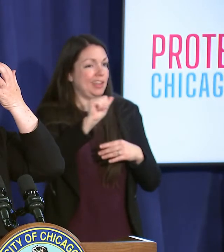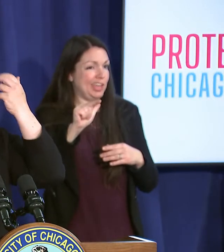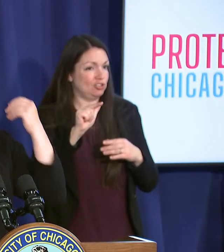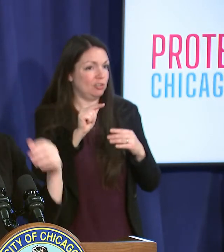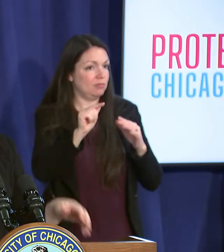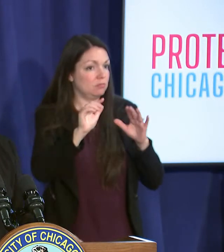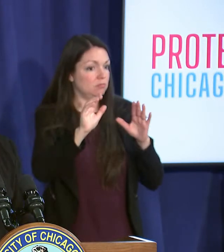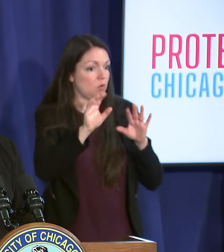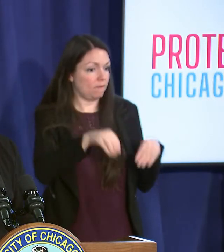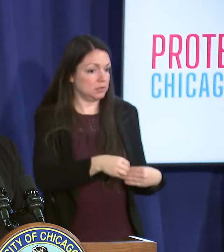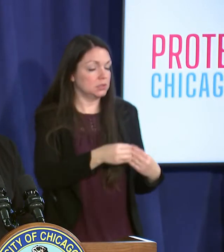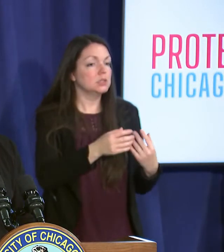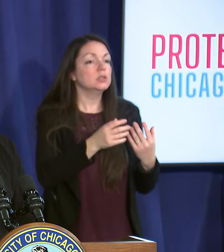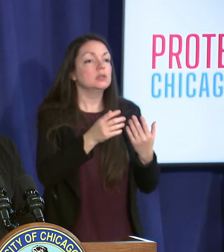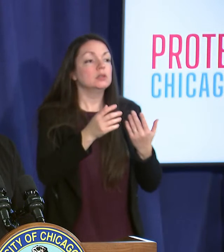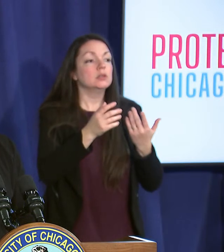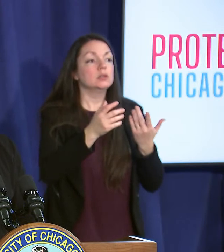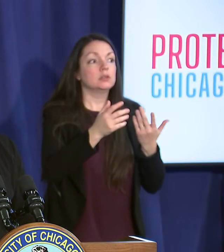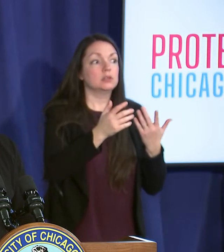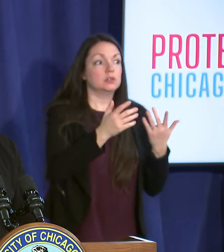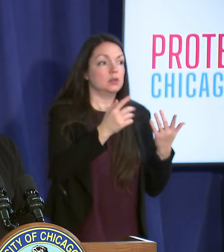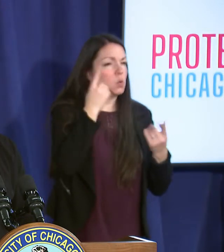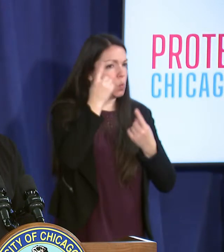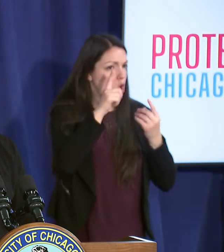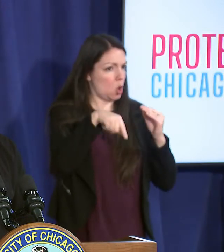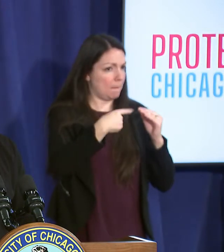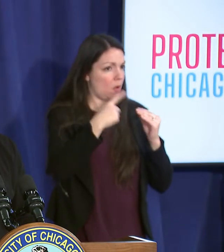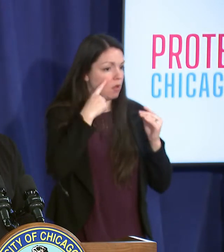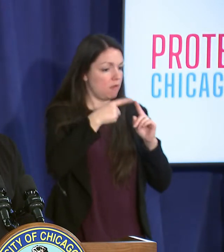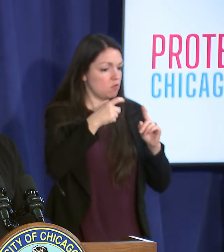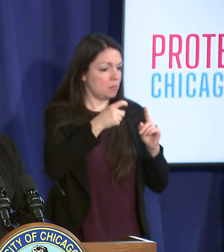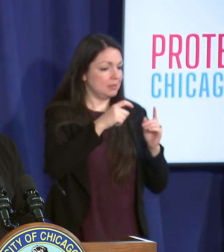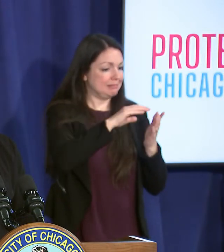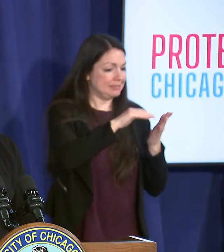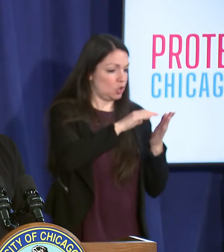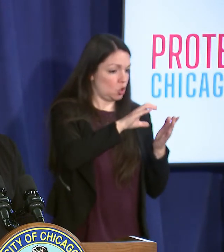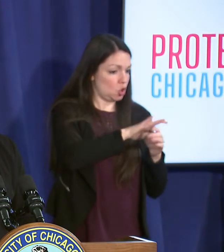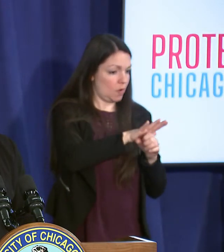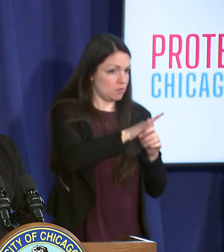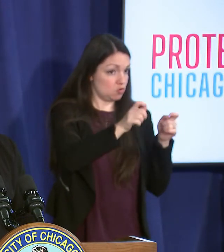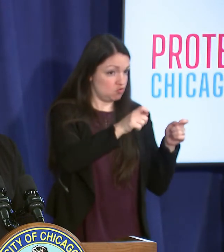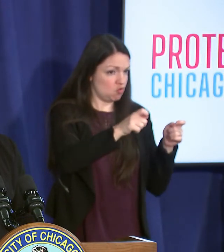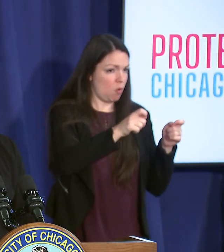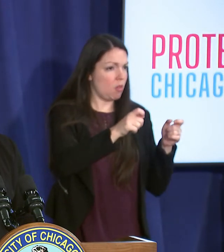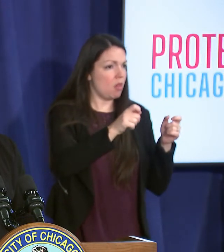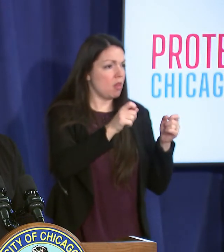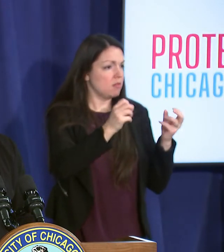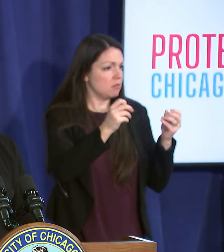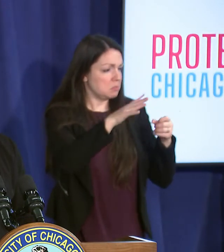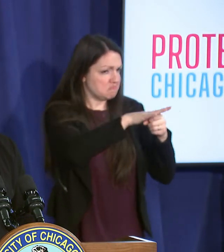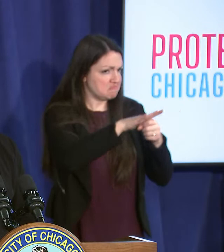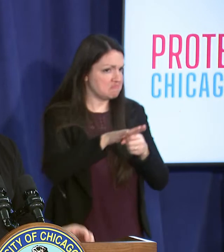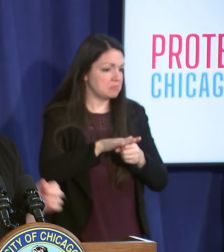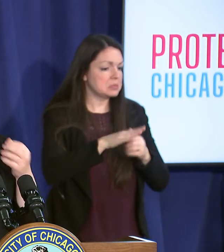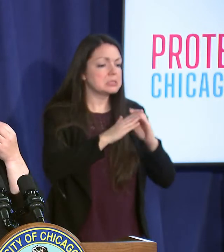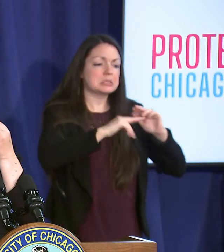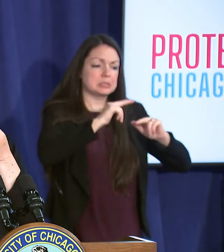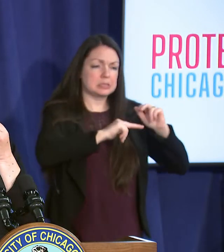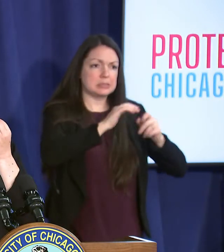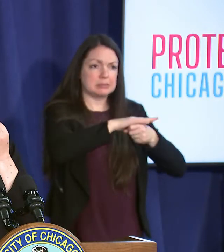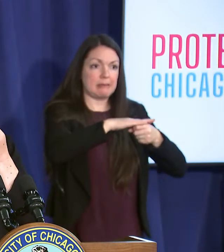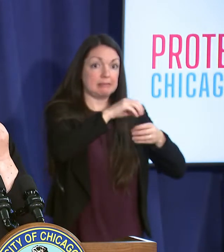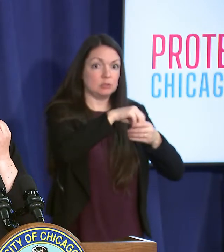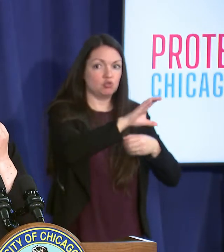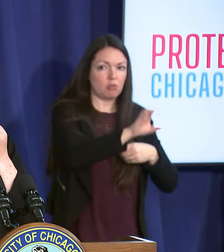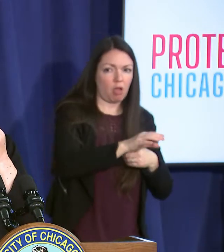have concerns about testing results coming from Center for COVID Control, which has numerous sites in Chicago? She also